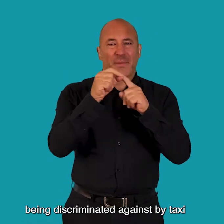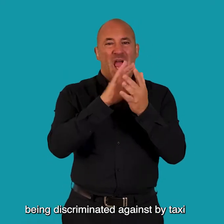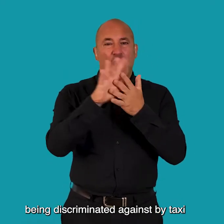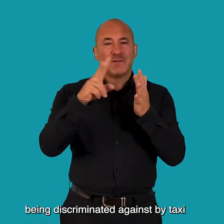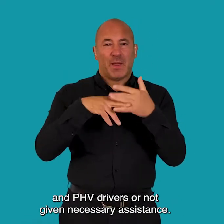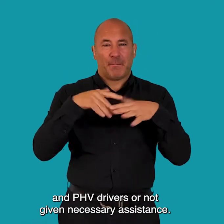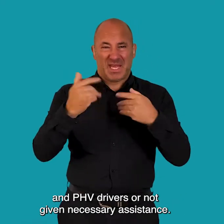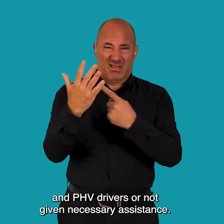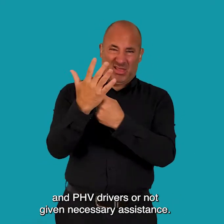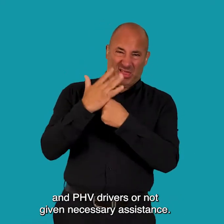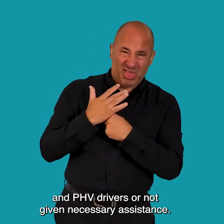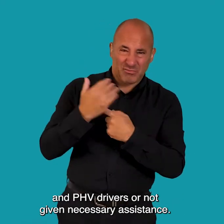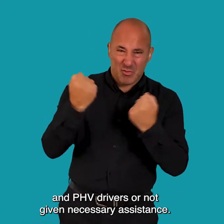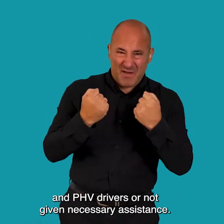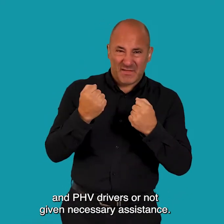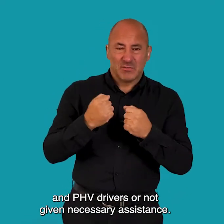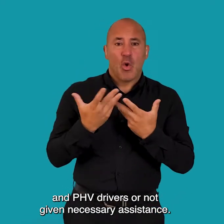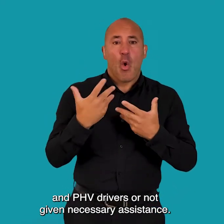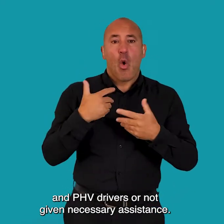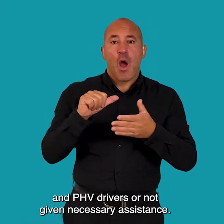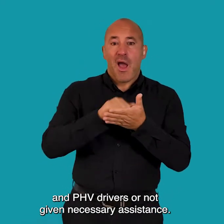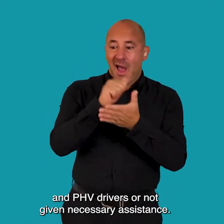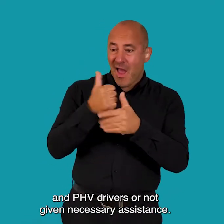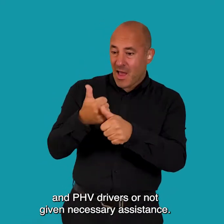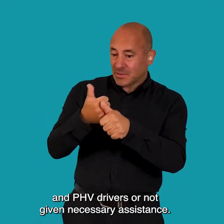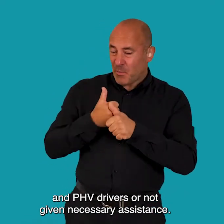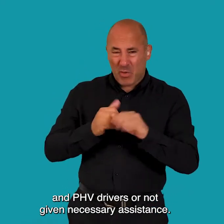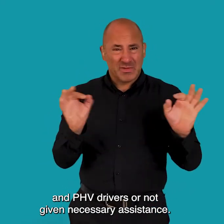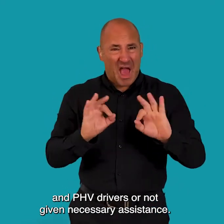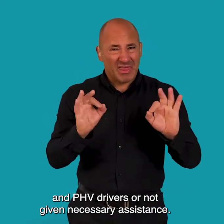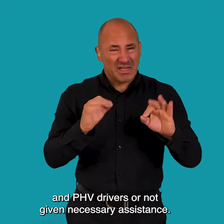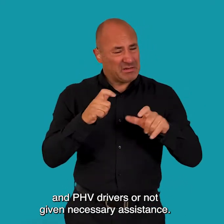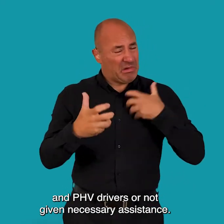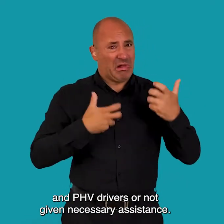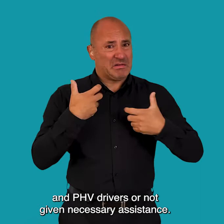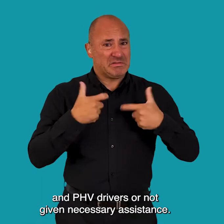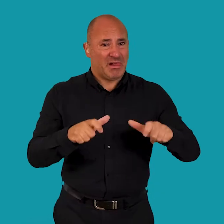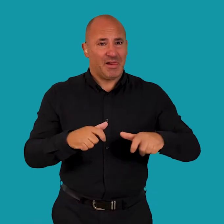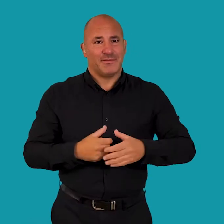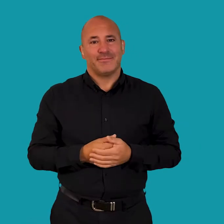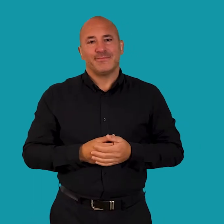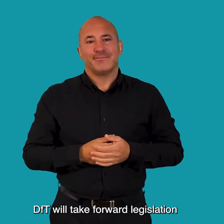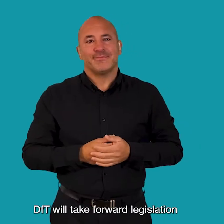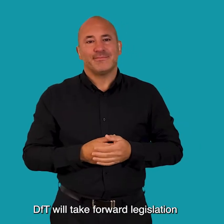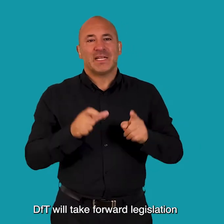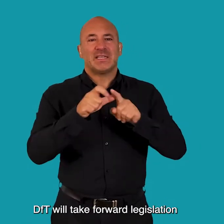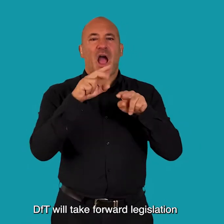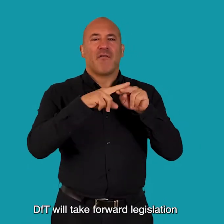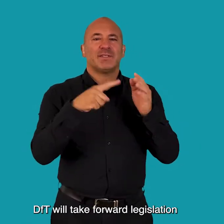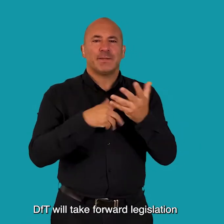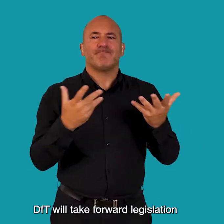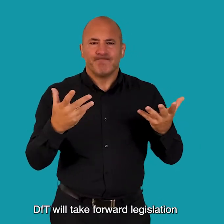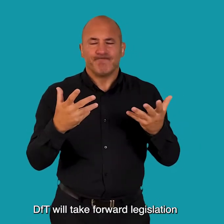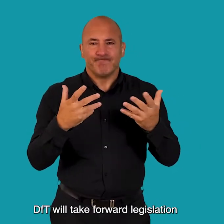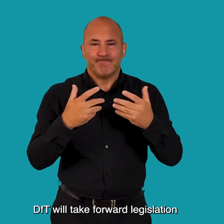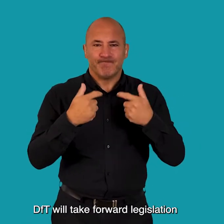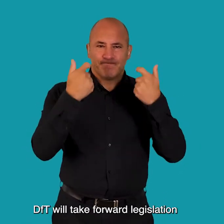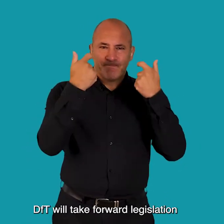taxi and PHV drivers or not given necessary assistance. DFT will take forward